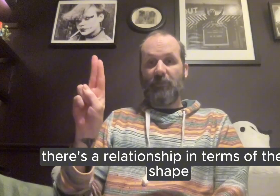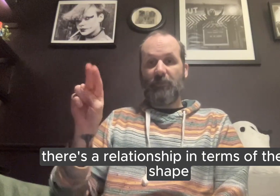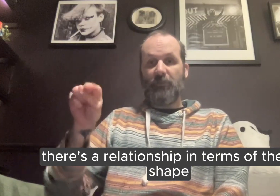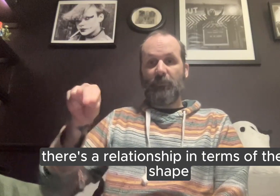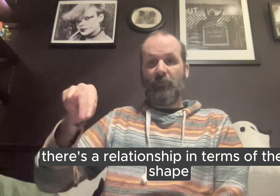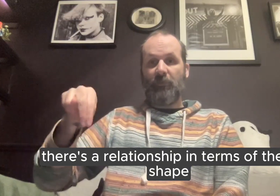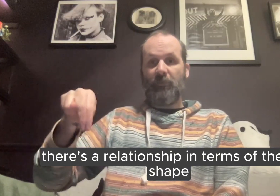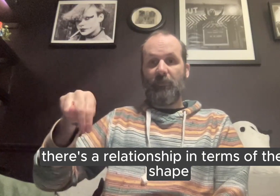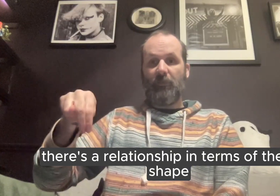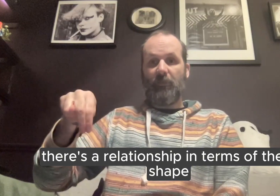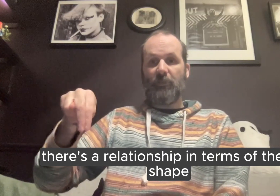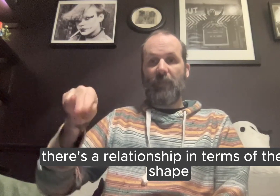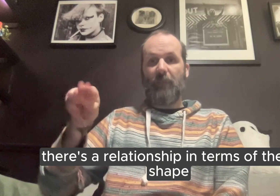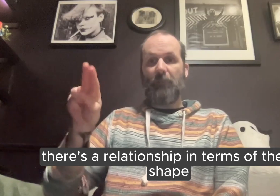terms of their shape.